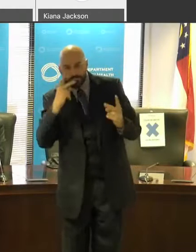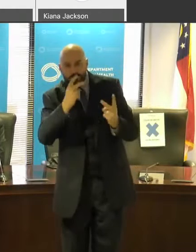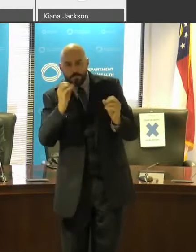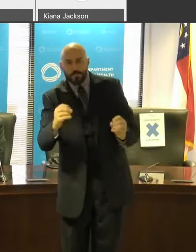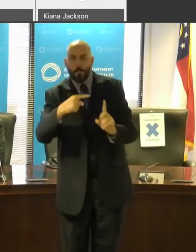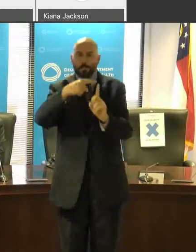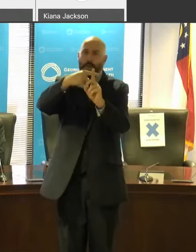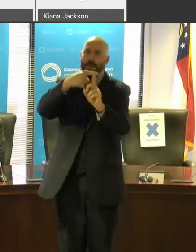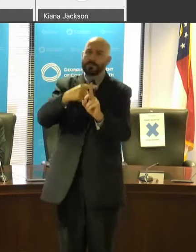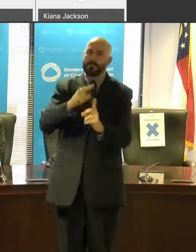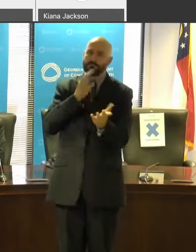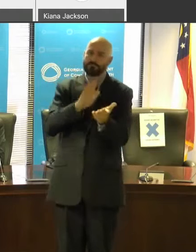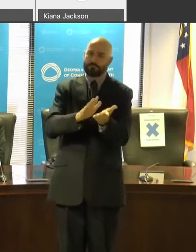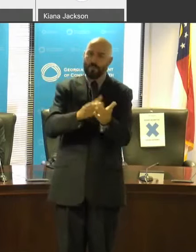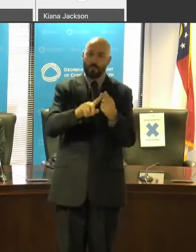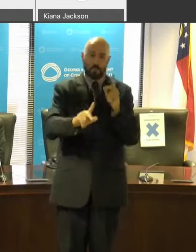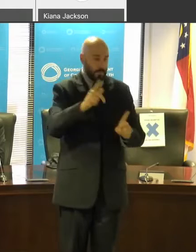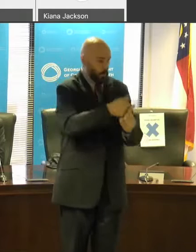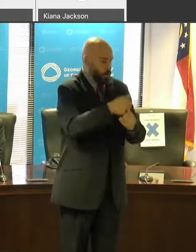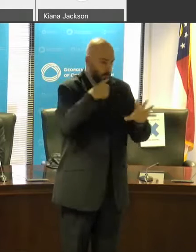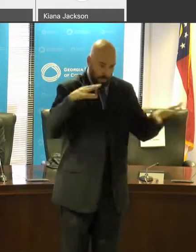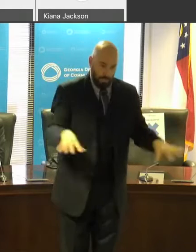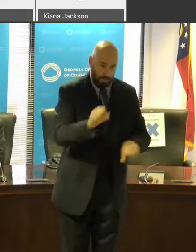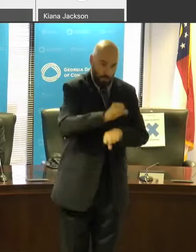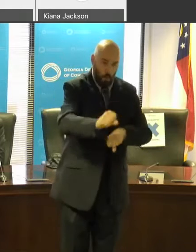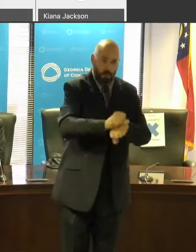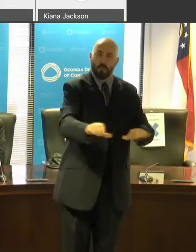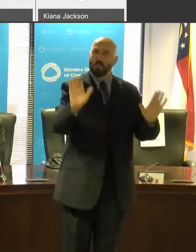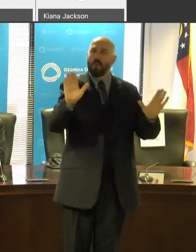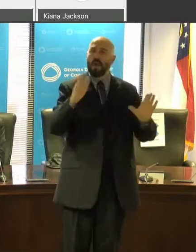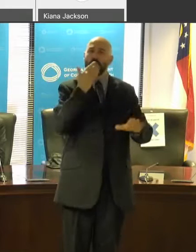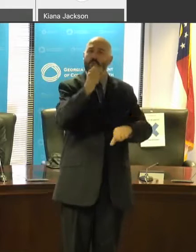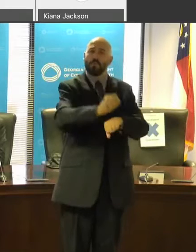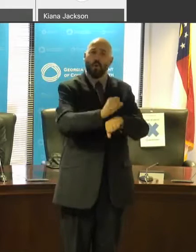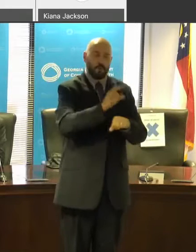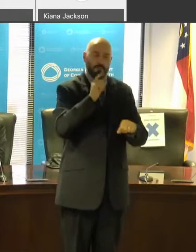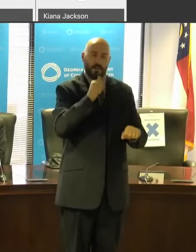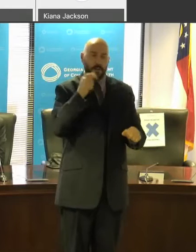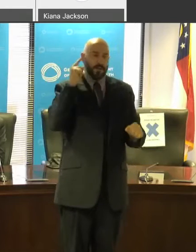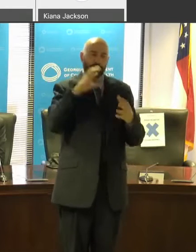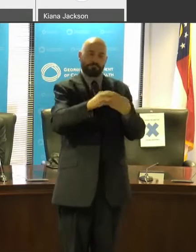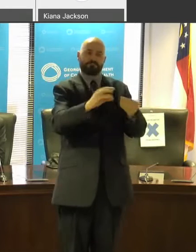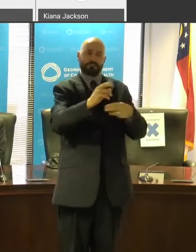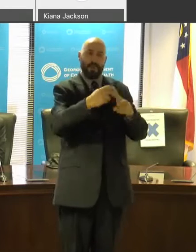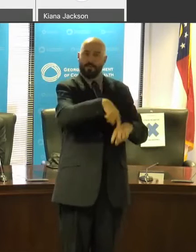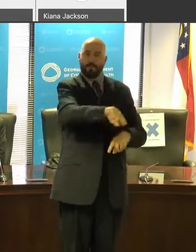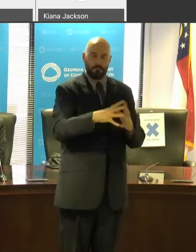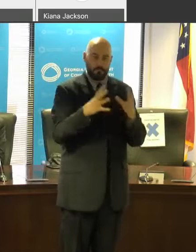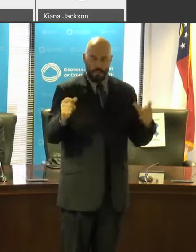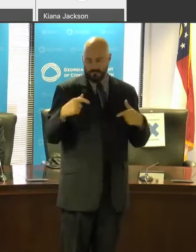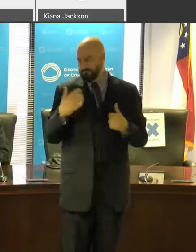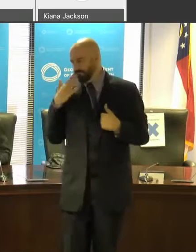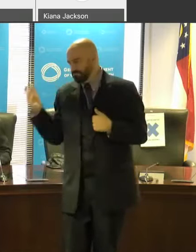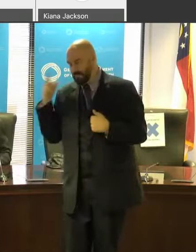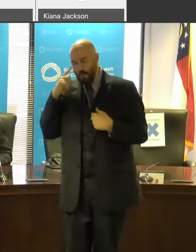people that are doing such great work. And just wanted to pass that along, that we very much do recognize that as well, Commissioner,